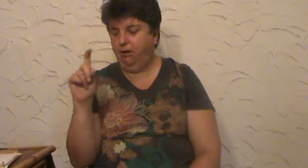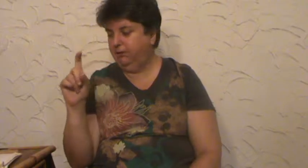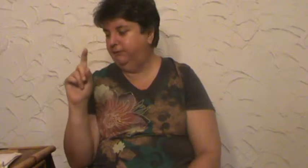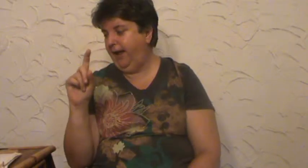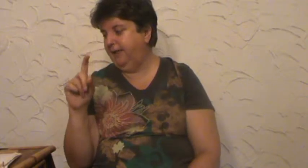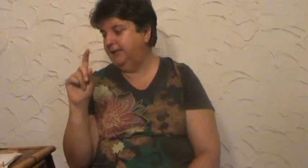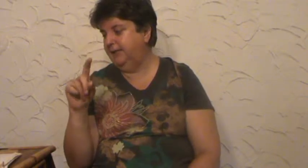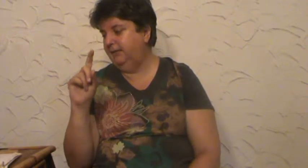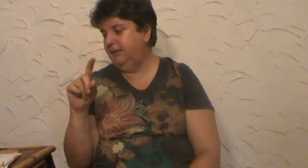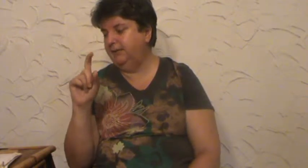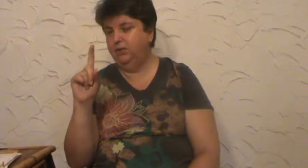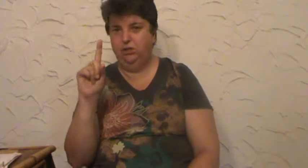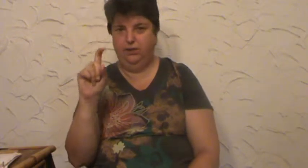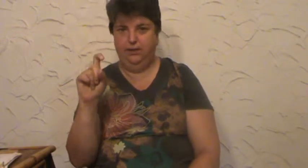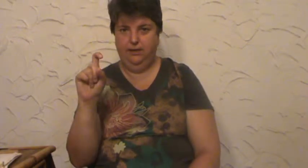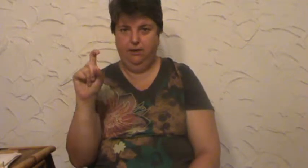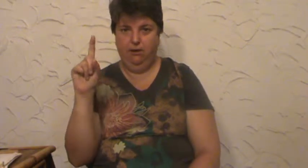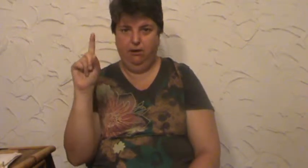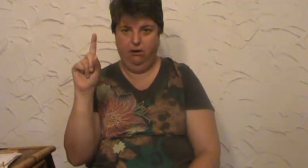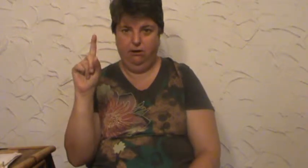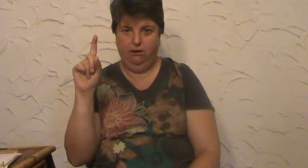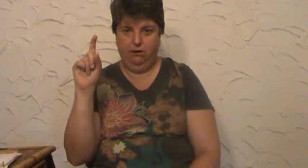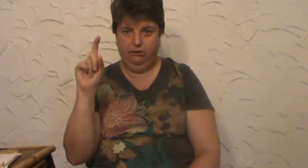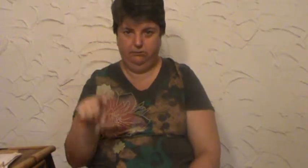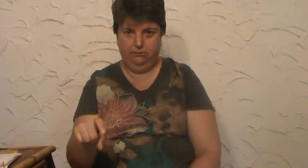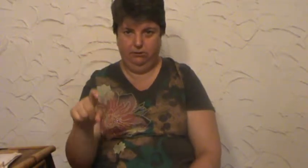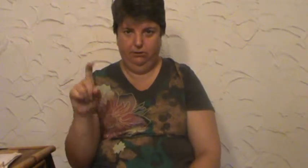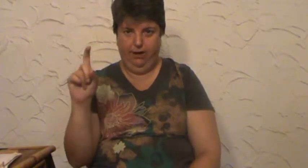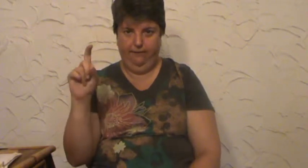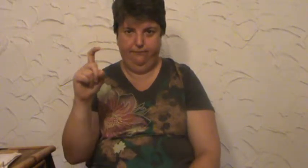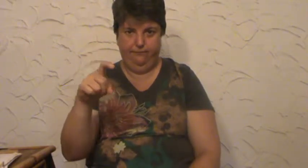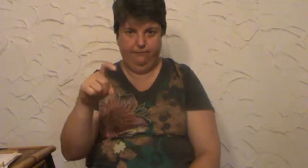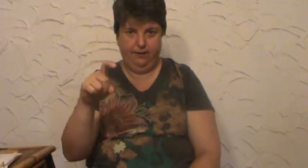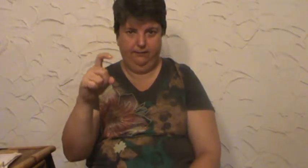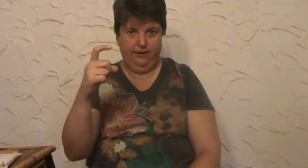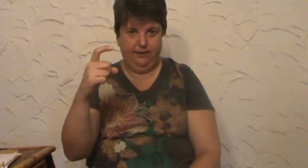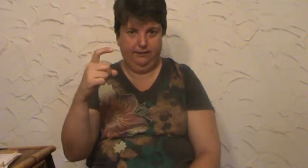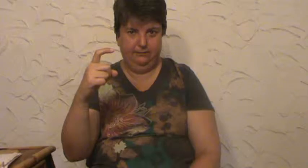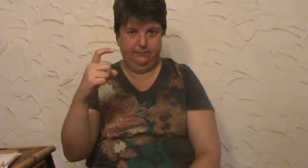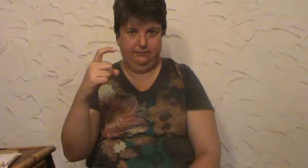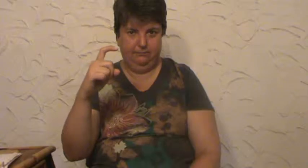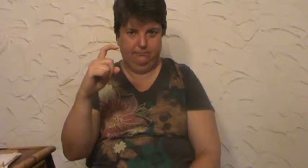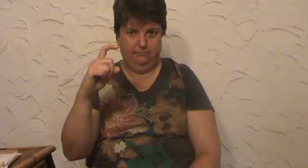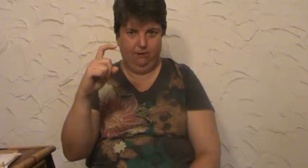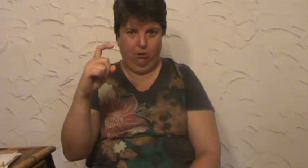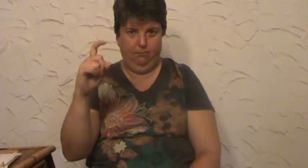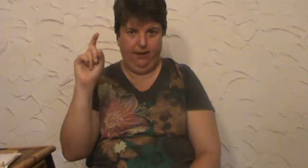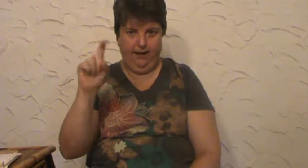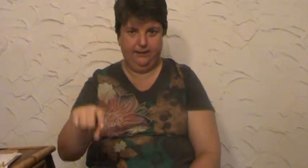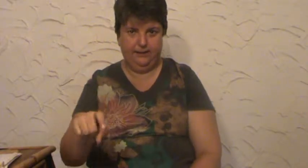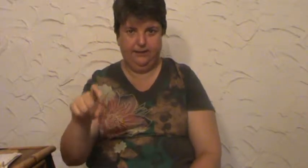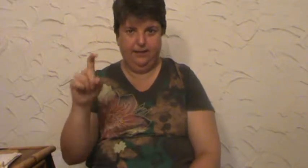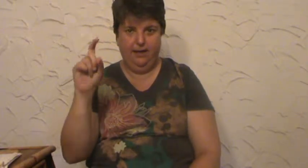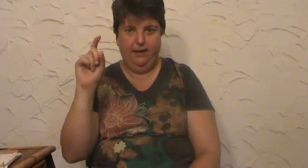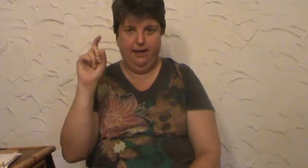of the ask, need, must, and should are you have kind of like a open X and